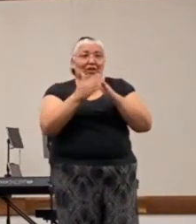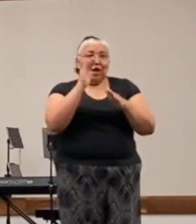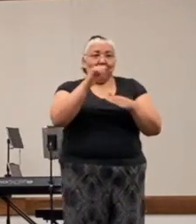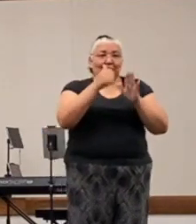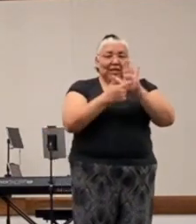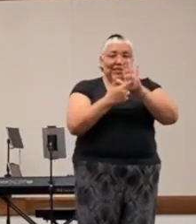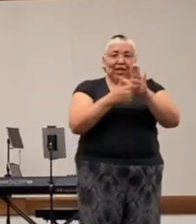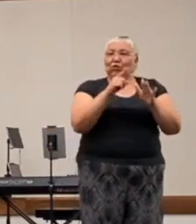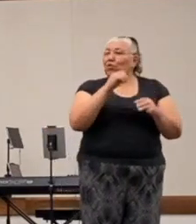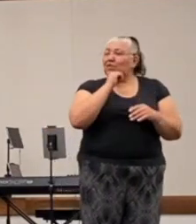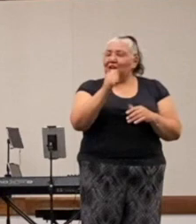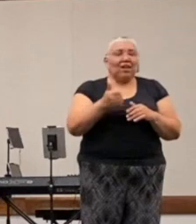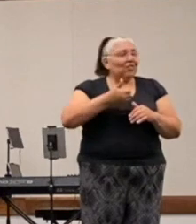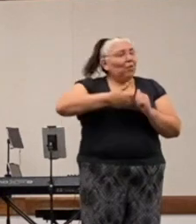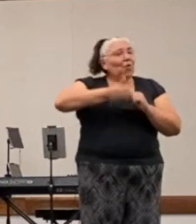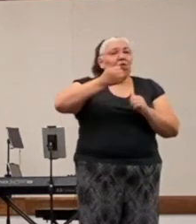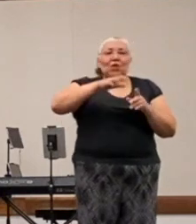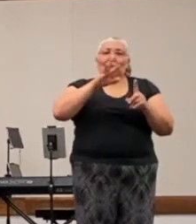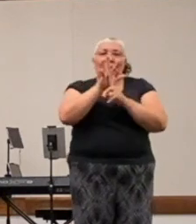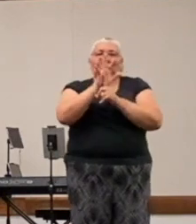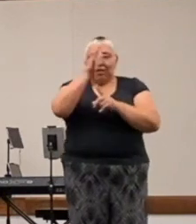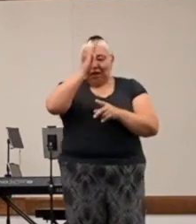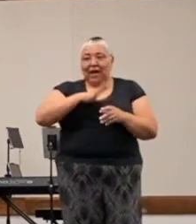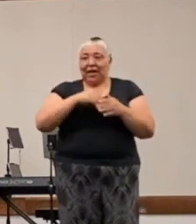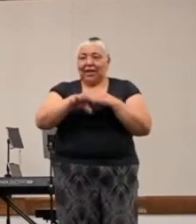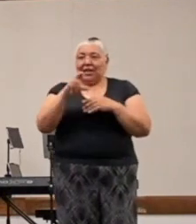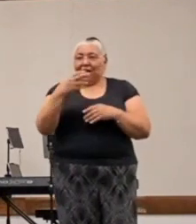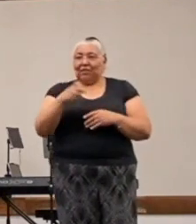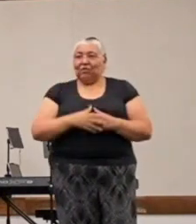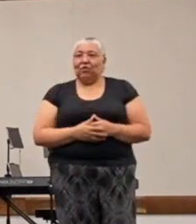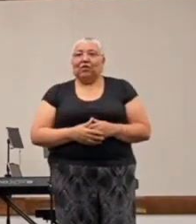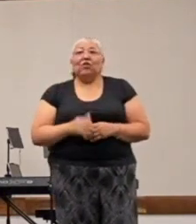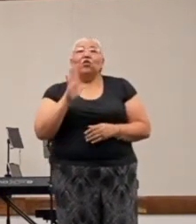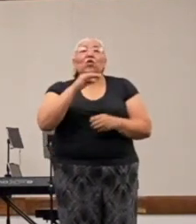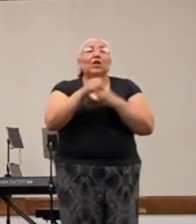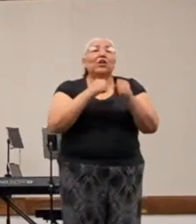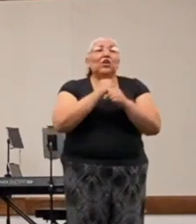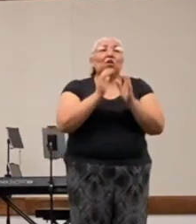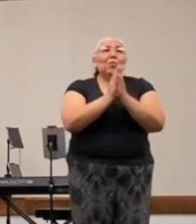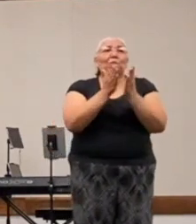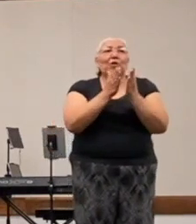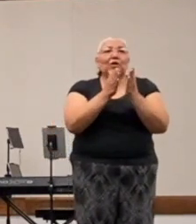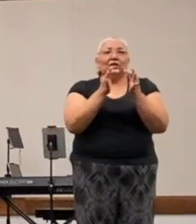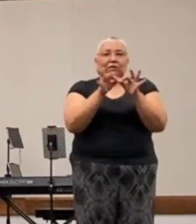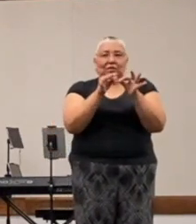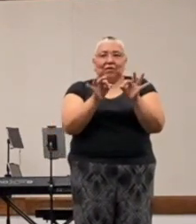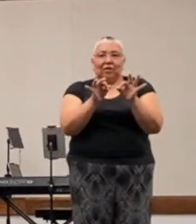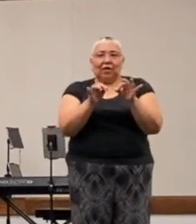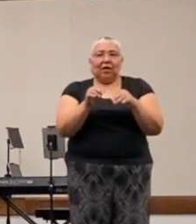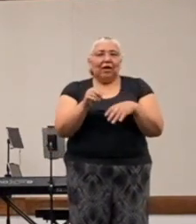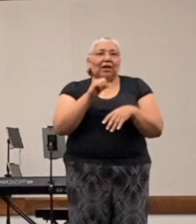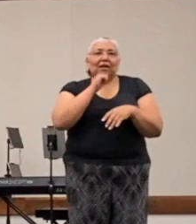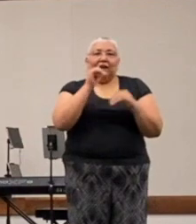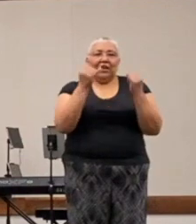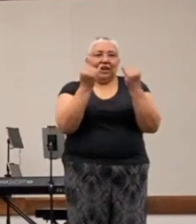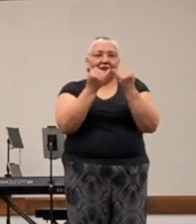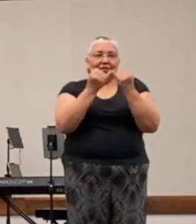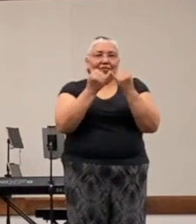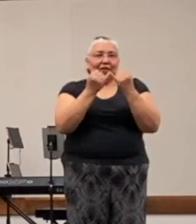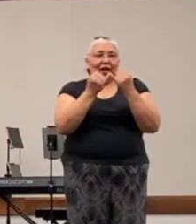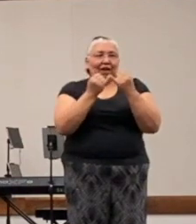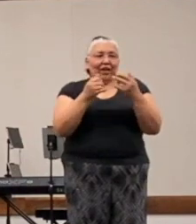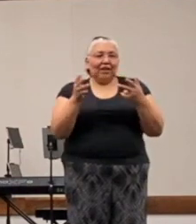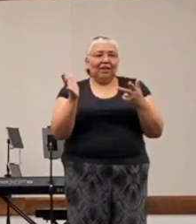the most popular guy in high school. Number 10, your yearbook photo caption reads, unidentified sophomore.